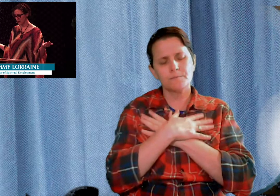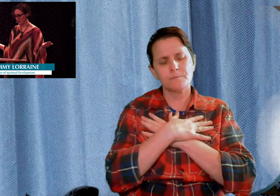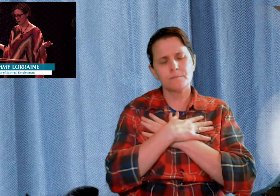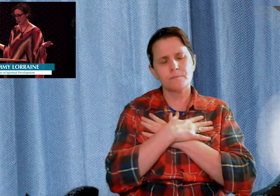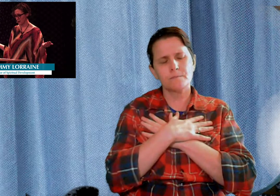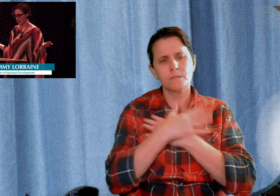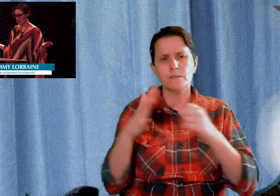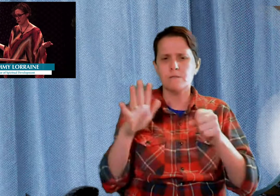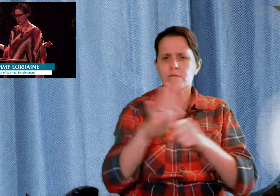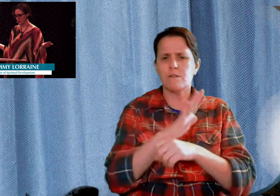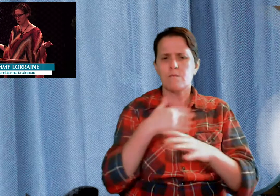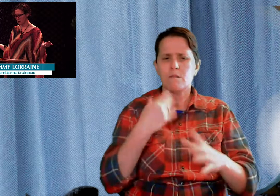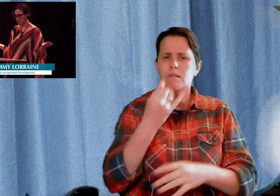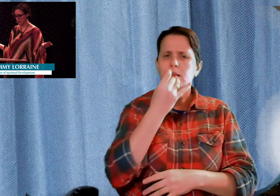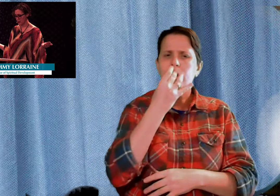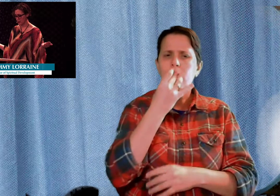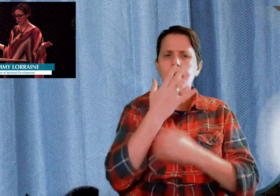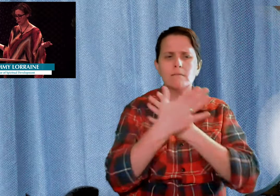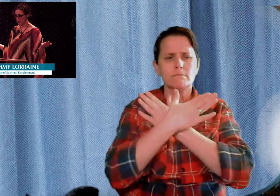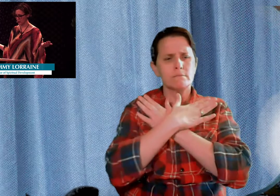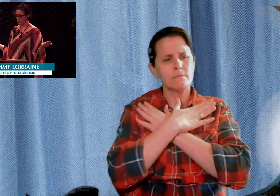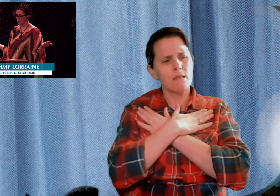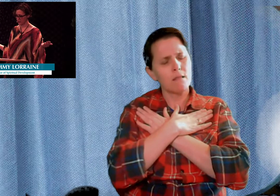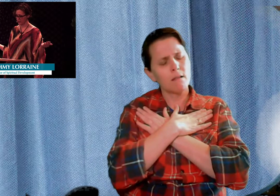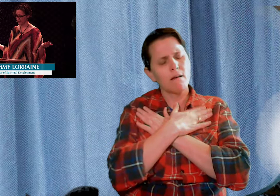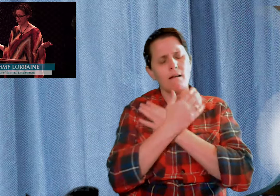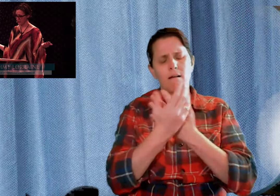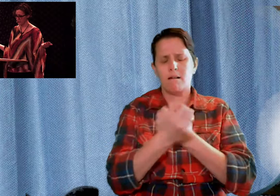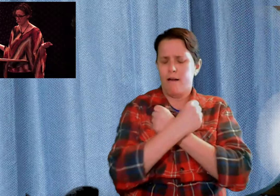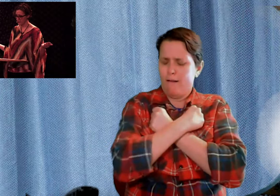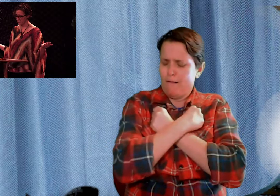light, love, energy, and inspiration.